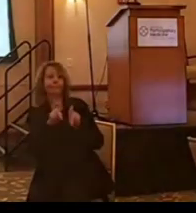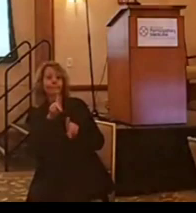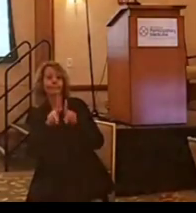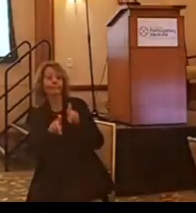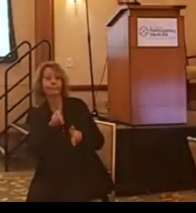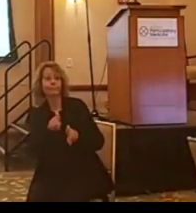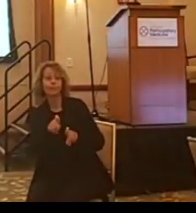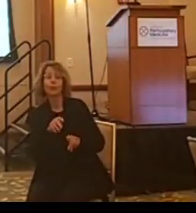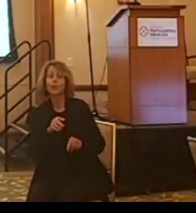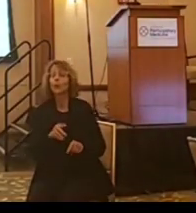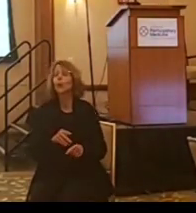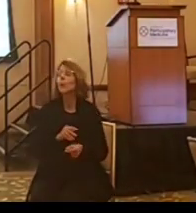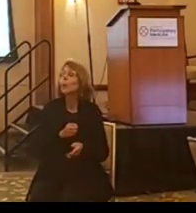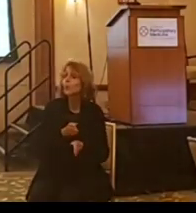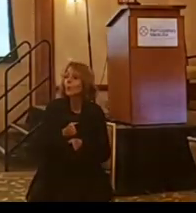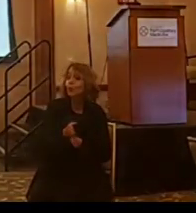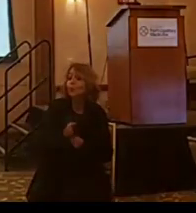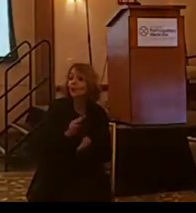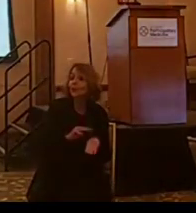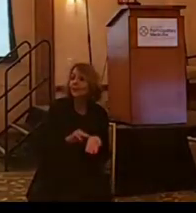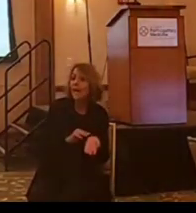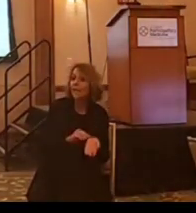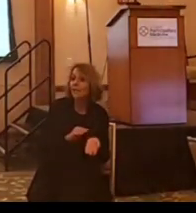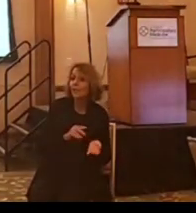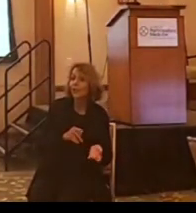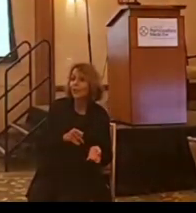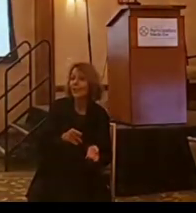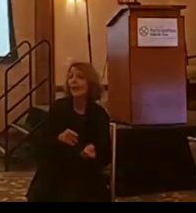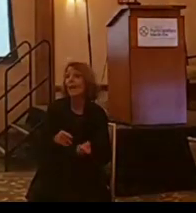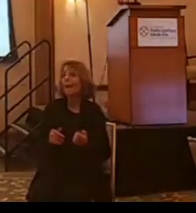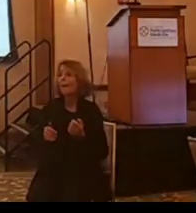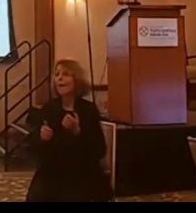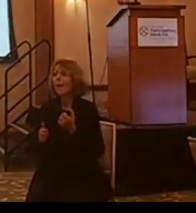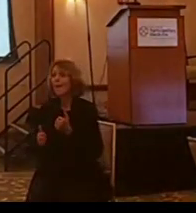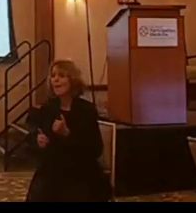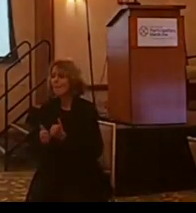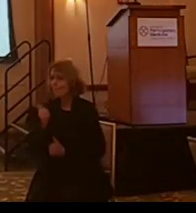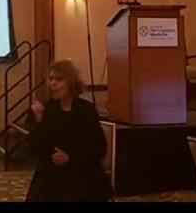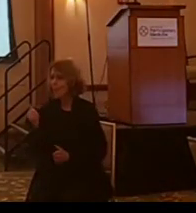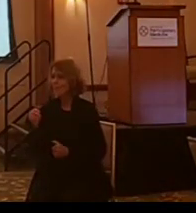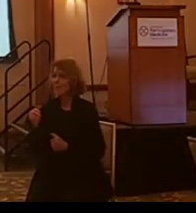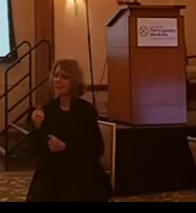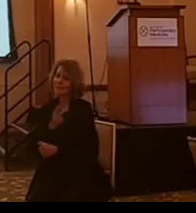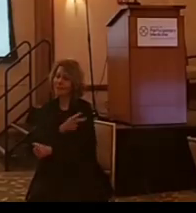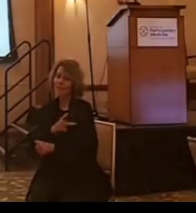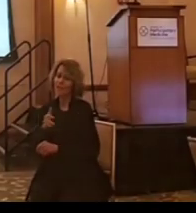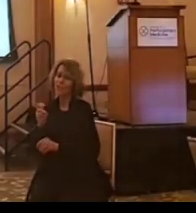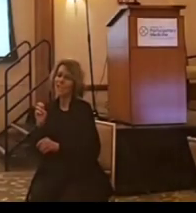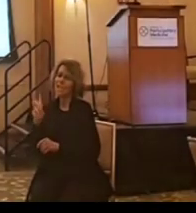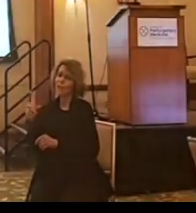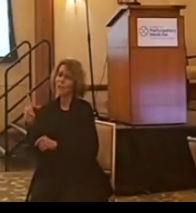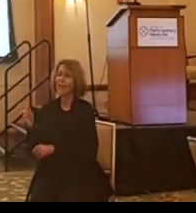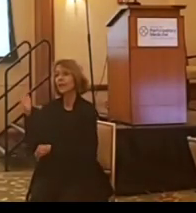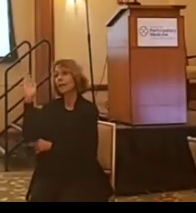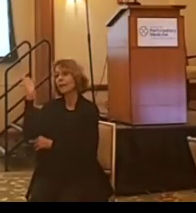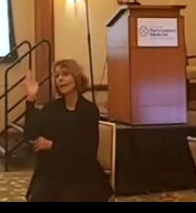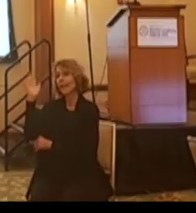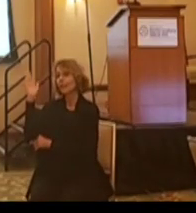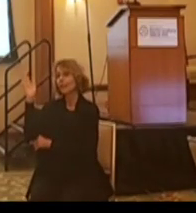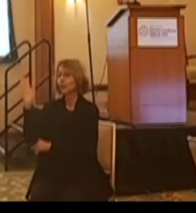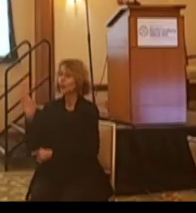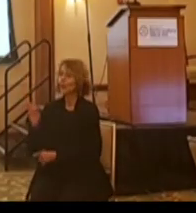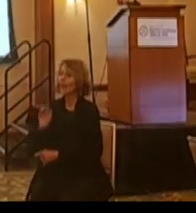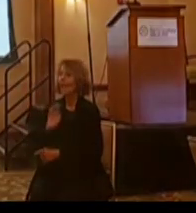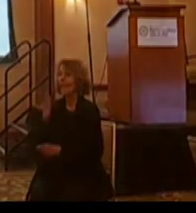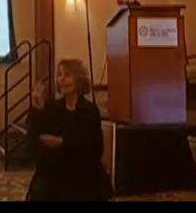That most of our medical education or patient education is framed as a lecture. here's information and I'm giving you this information,